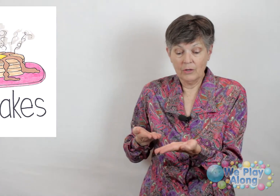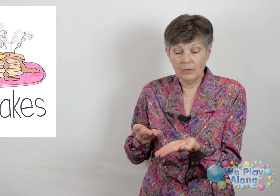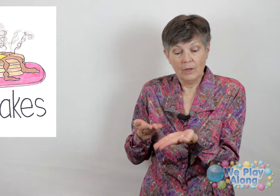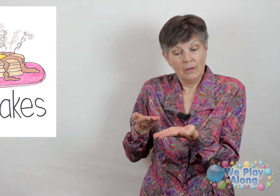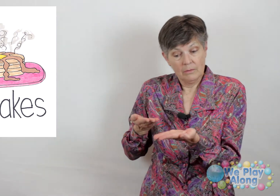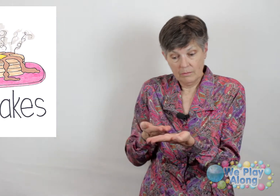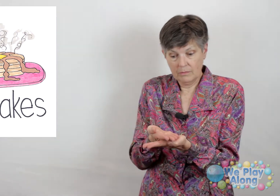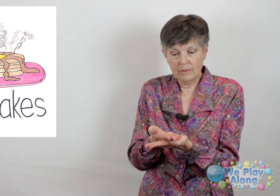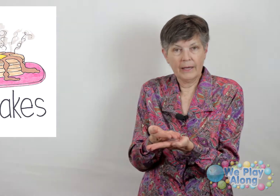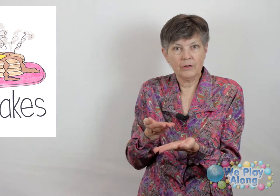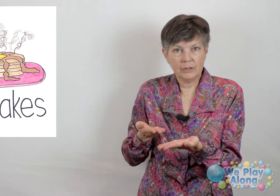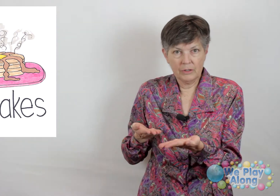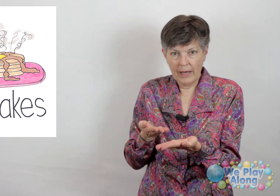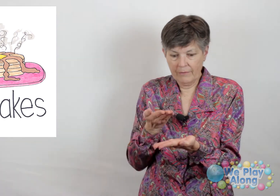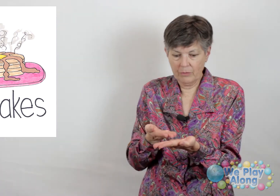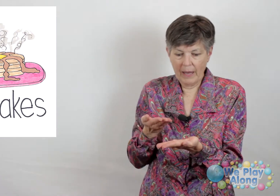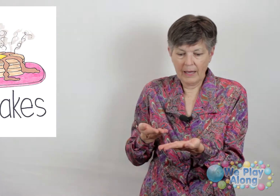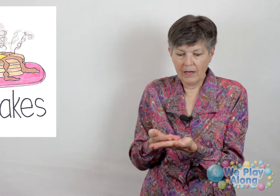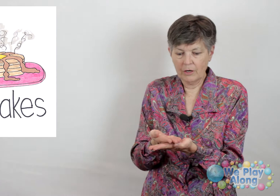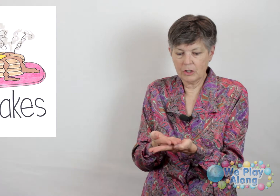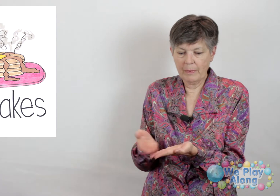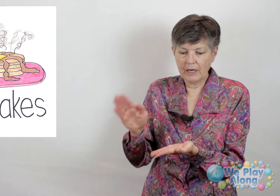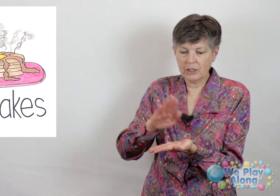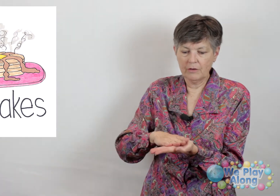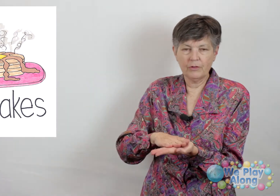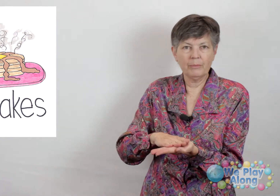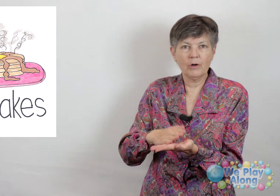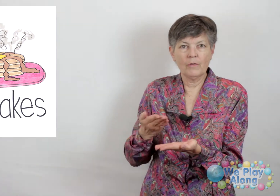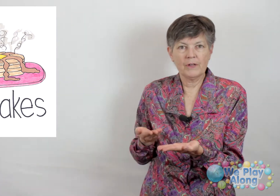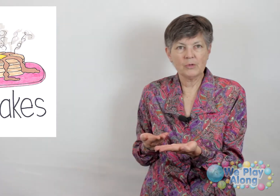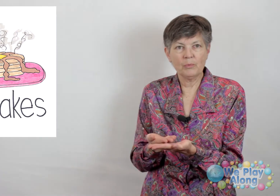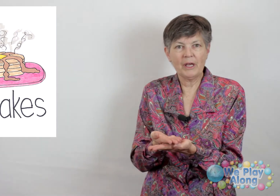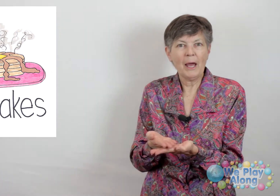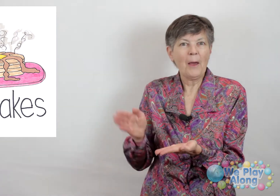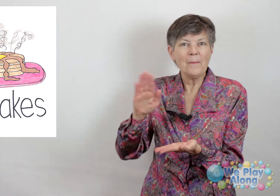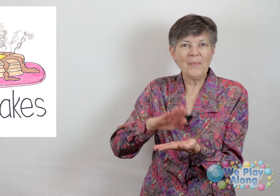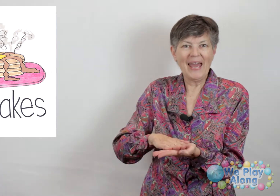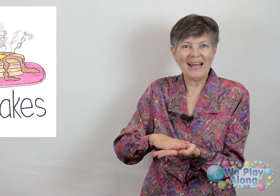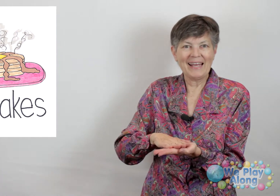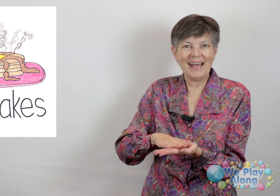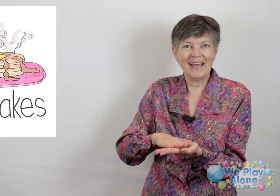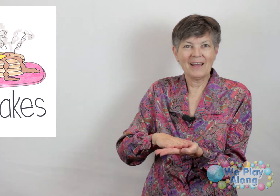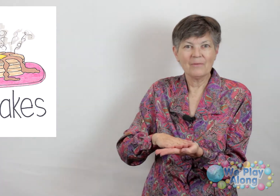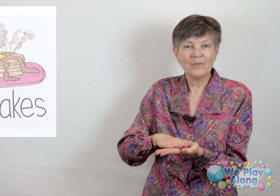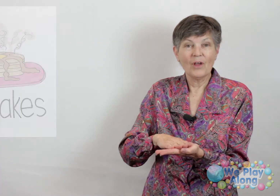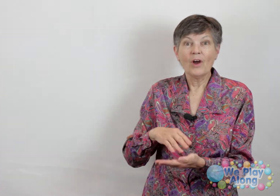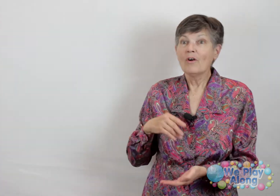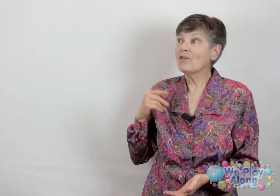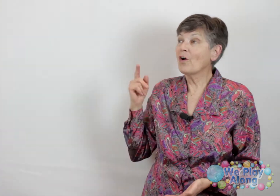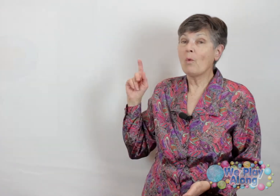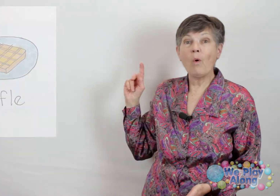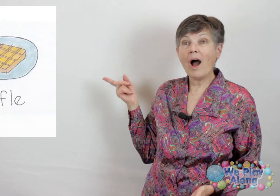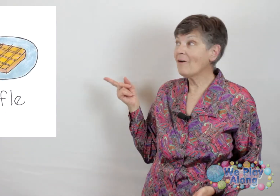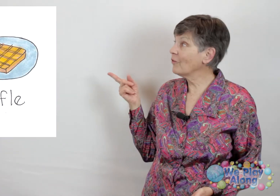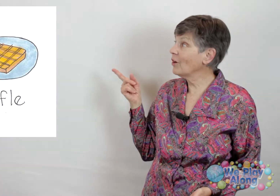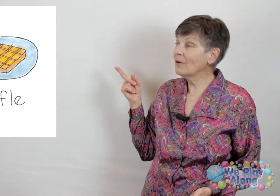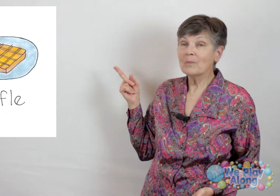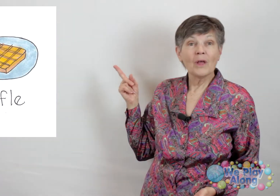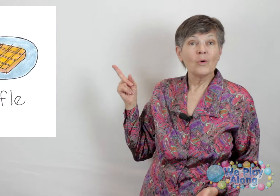You have your pancake on your spatula and flip it over. This would be pancake. For a waffle, which